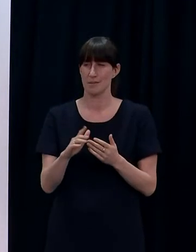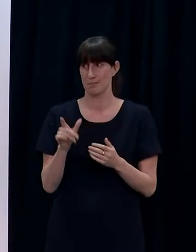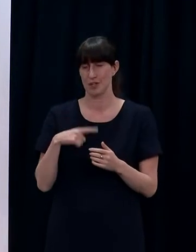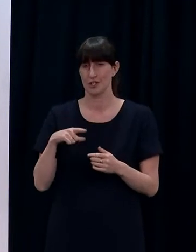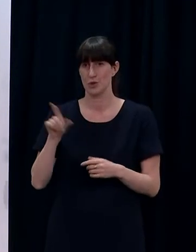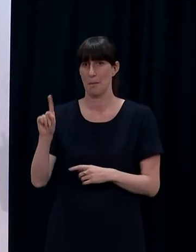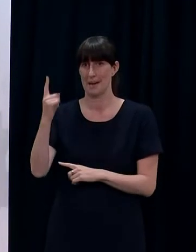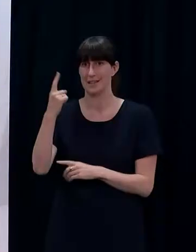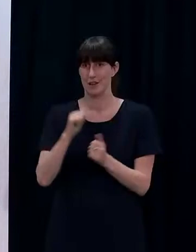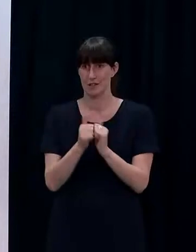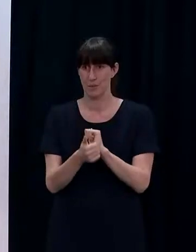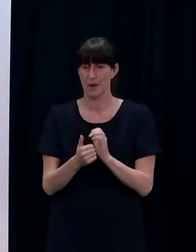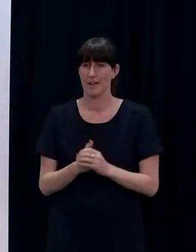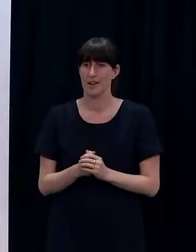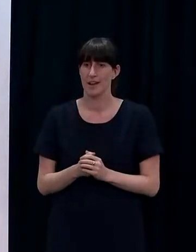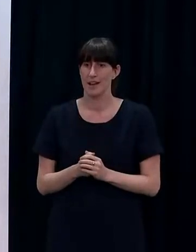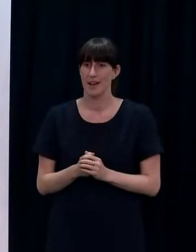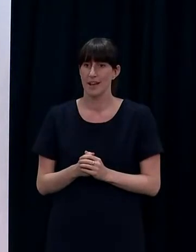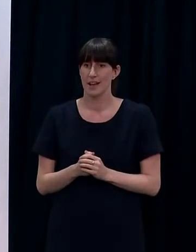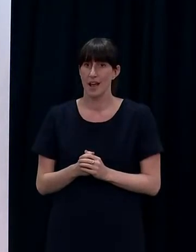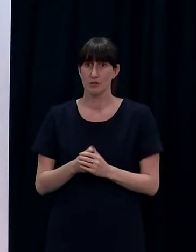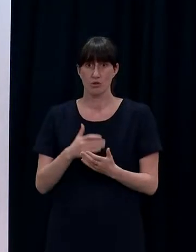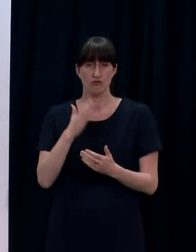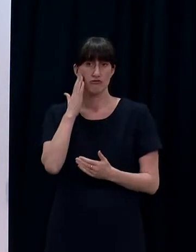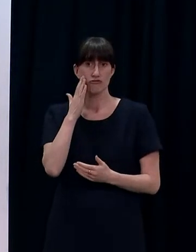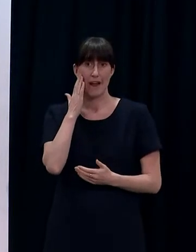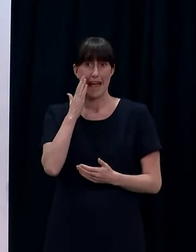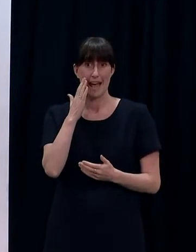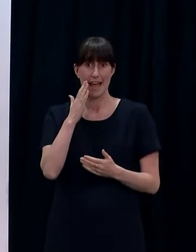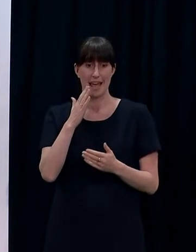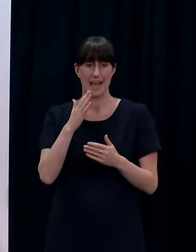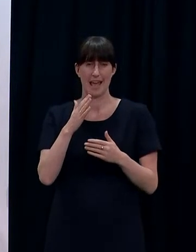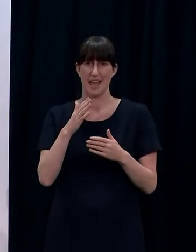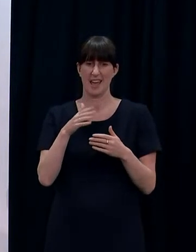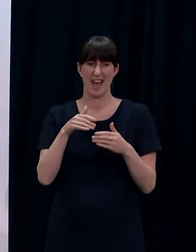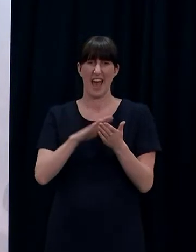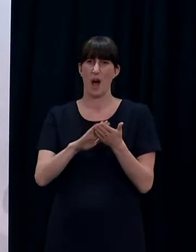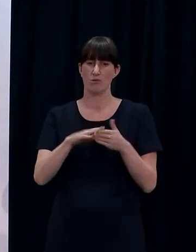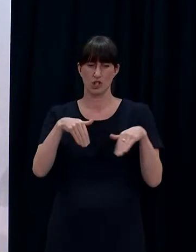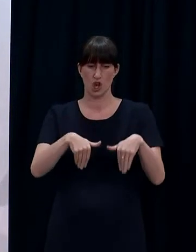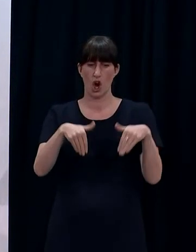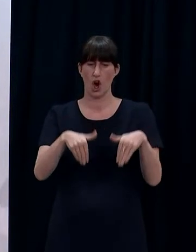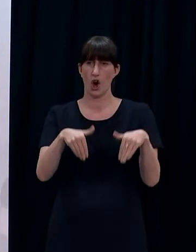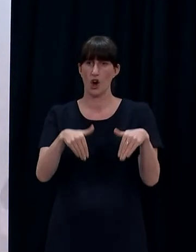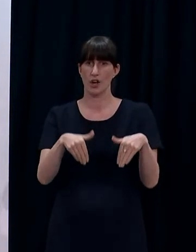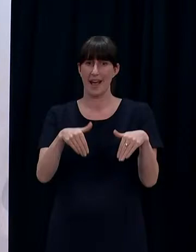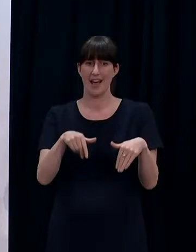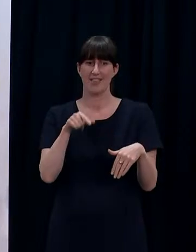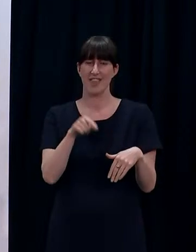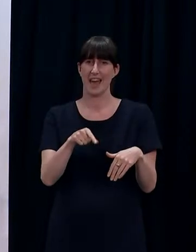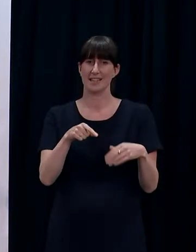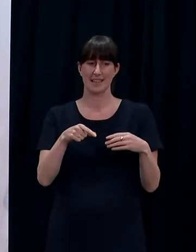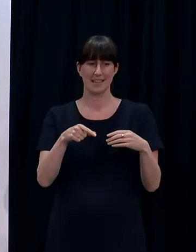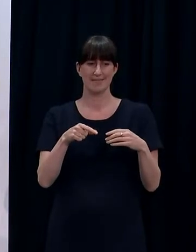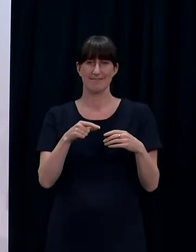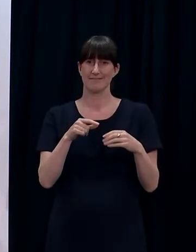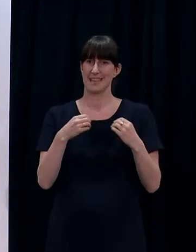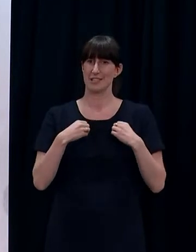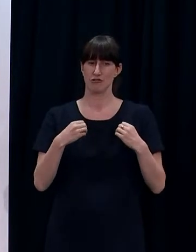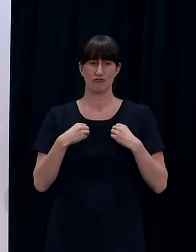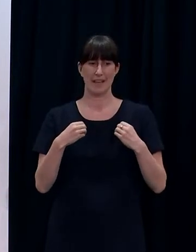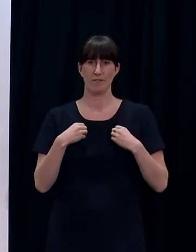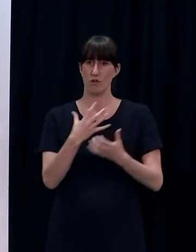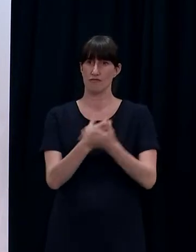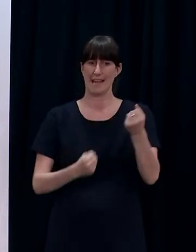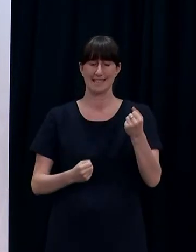the industry is not transparent. Do you have faith that it will dramatically improve transparency and data